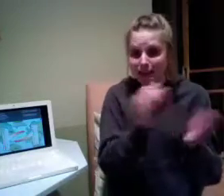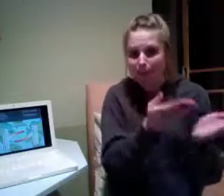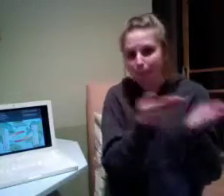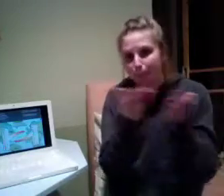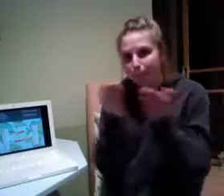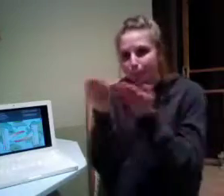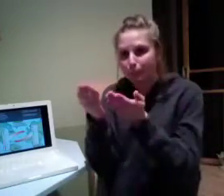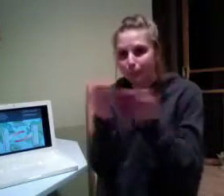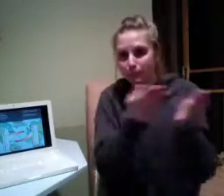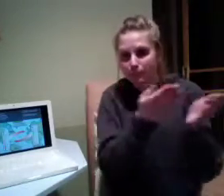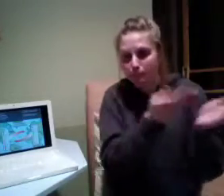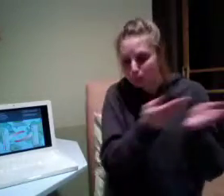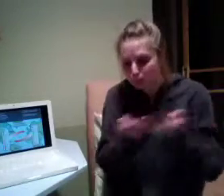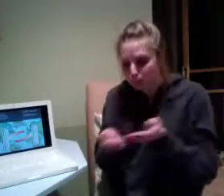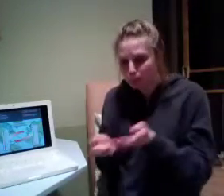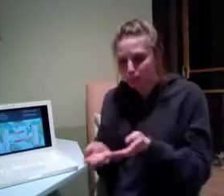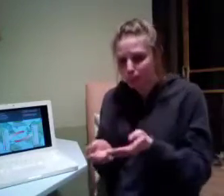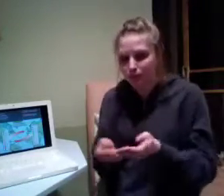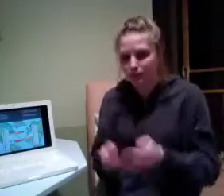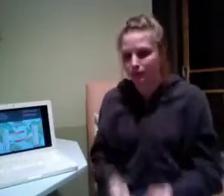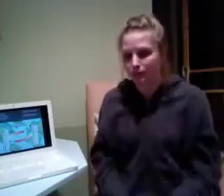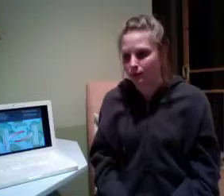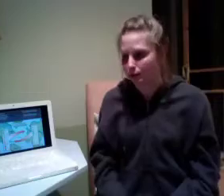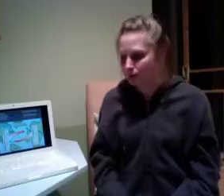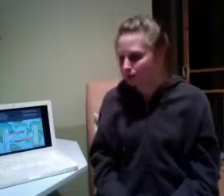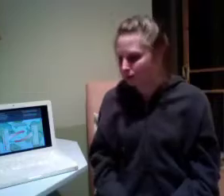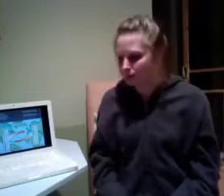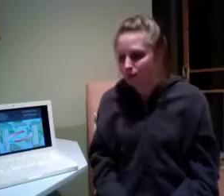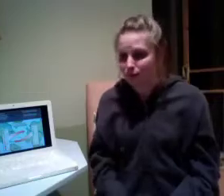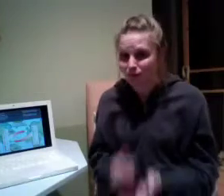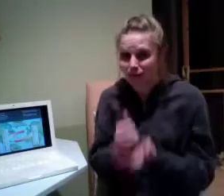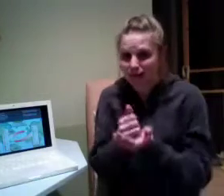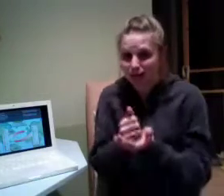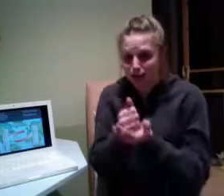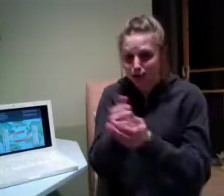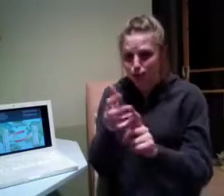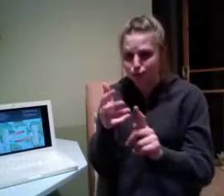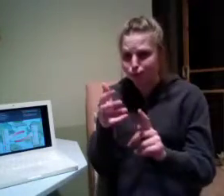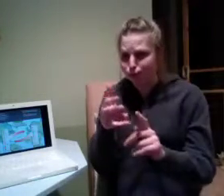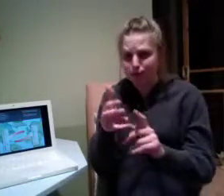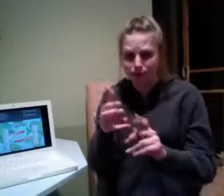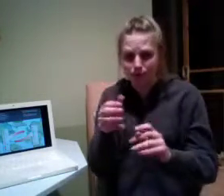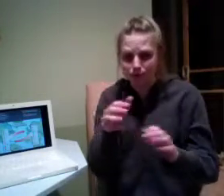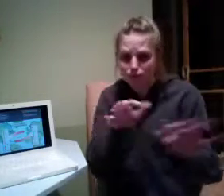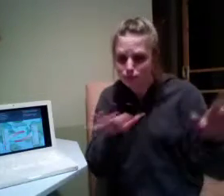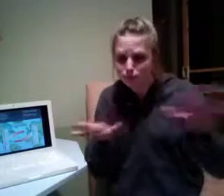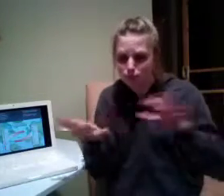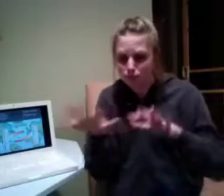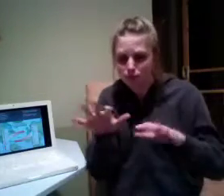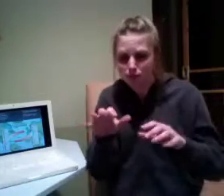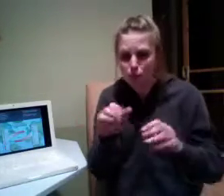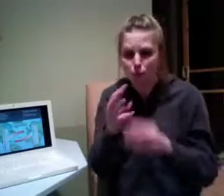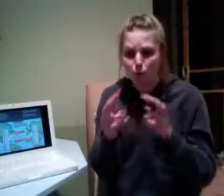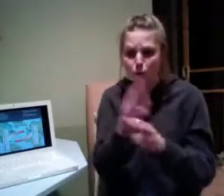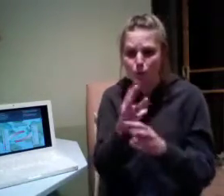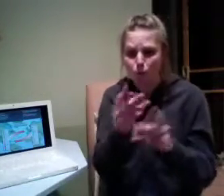Africa. And so it's truly helping expand and create a world trade network. There's also some downfall